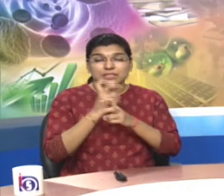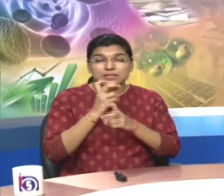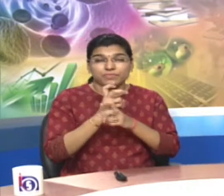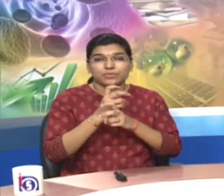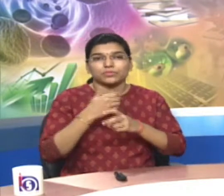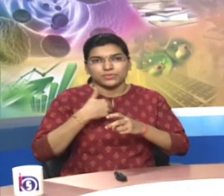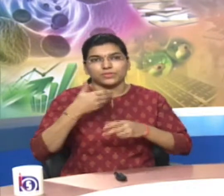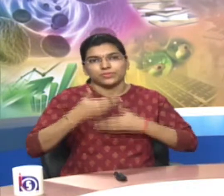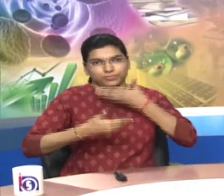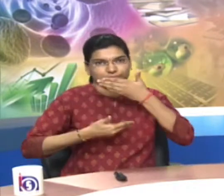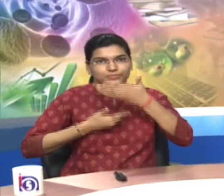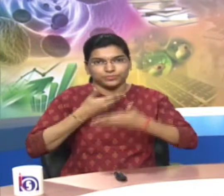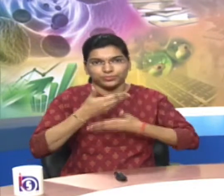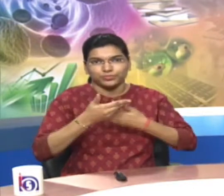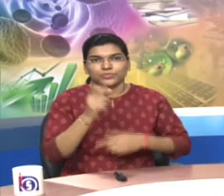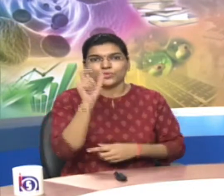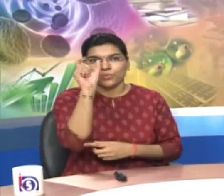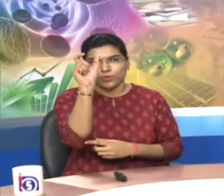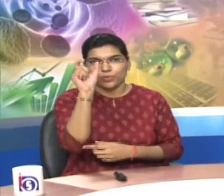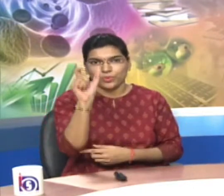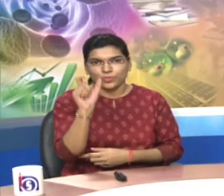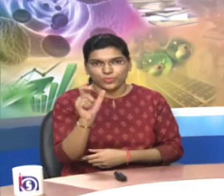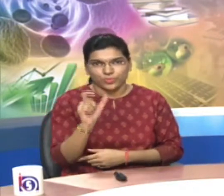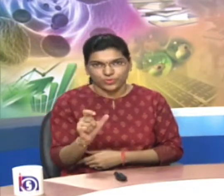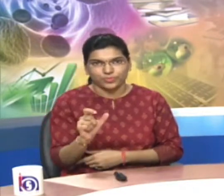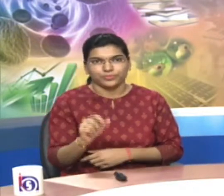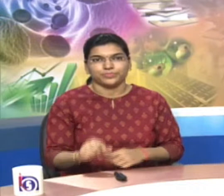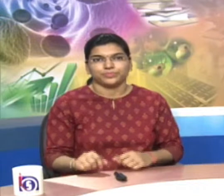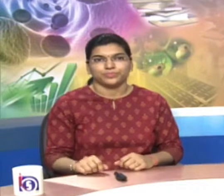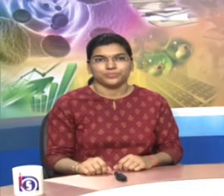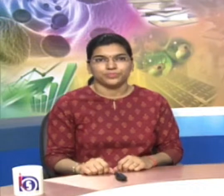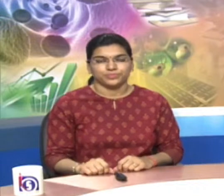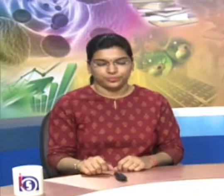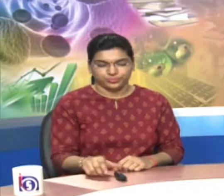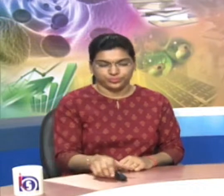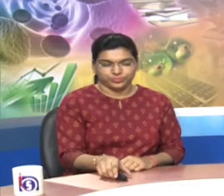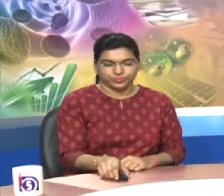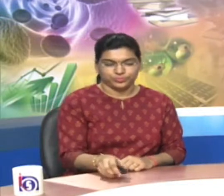Let us first understand the difficult words.